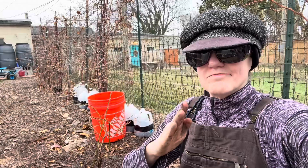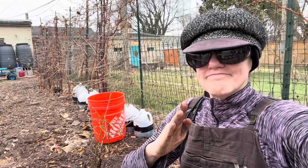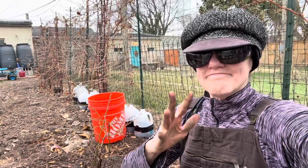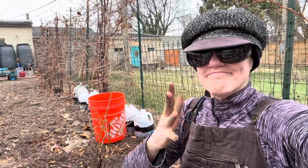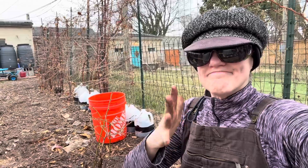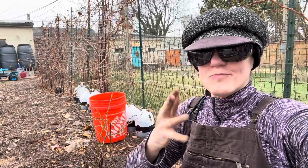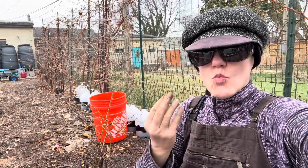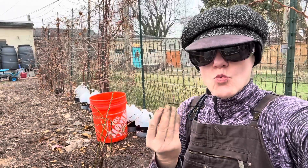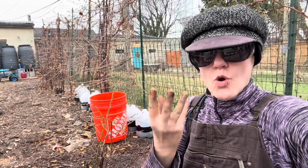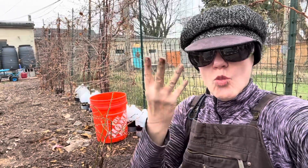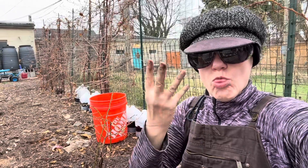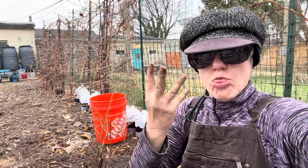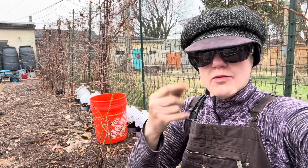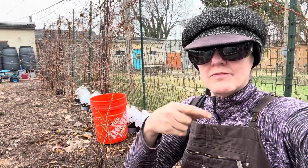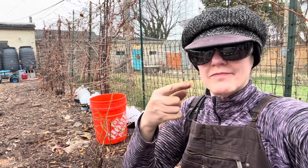growth come up crooked.